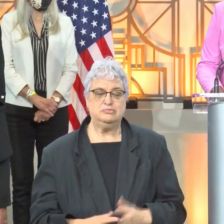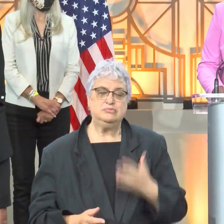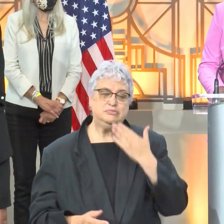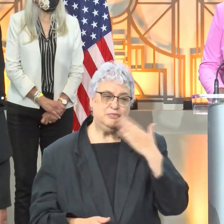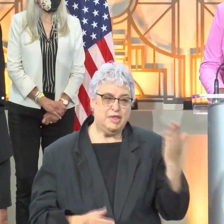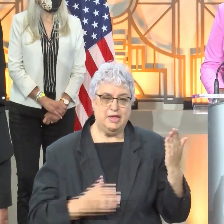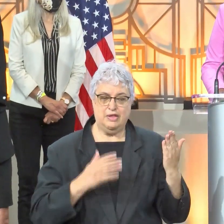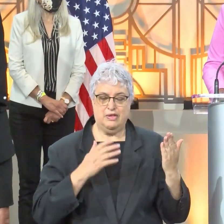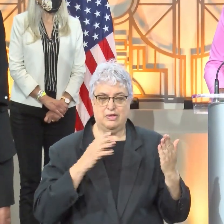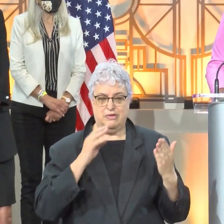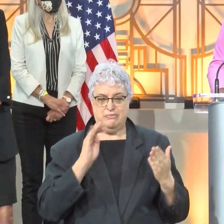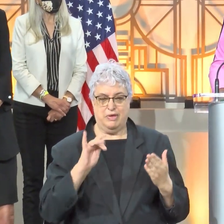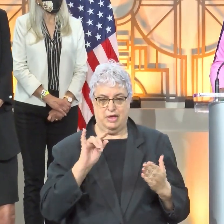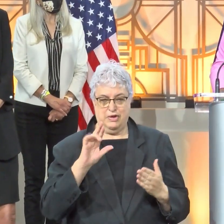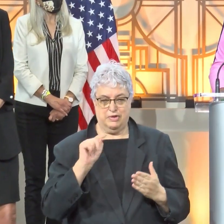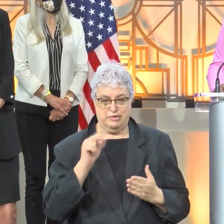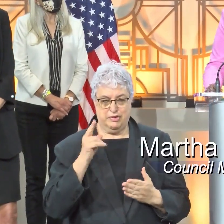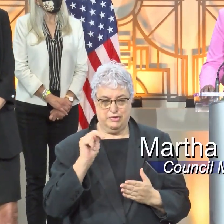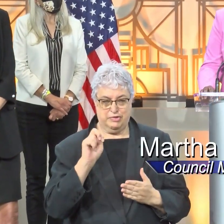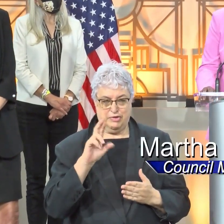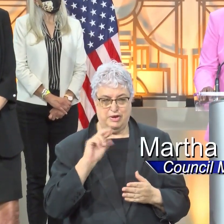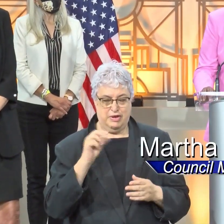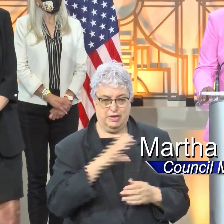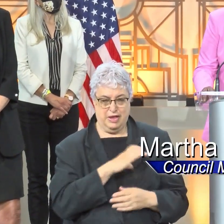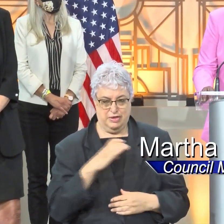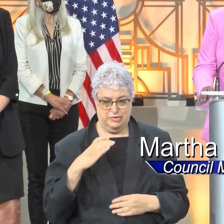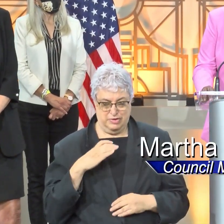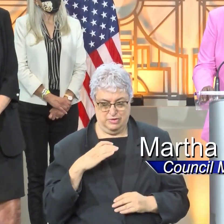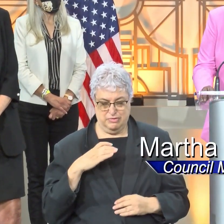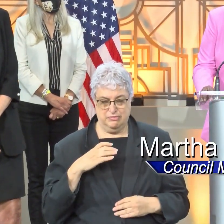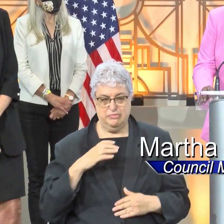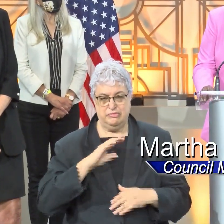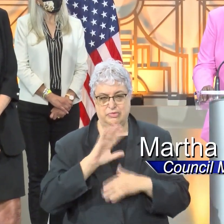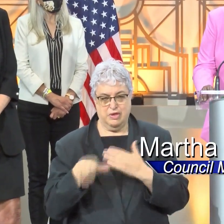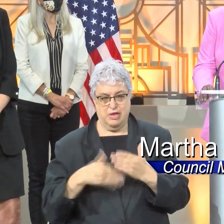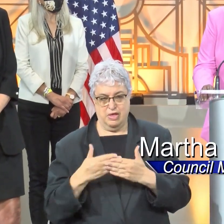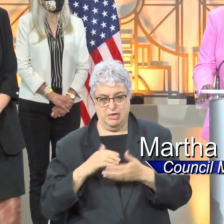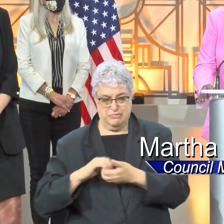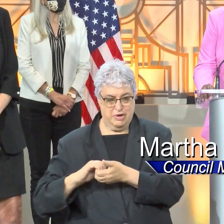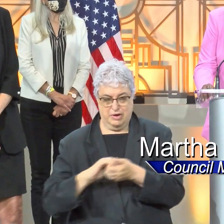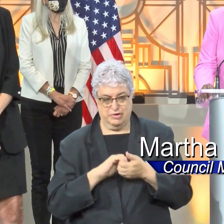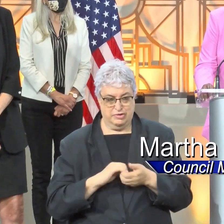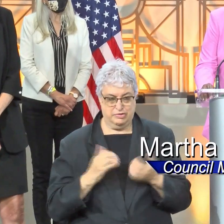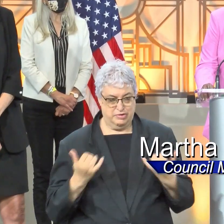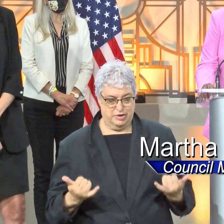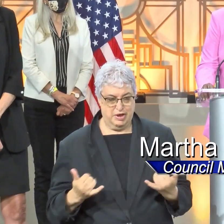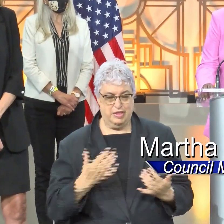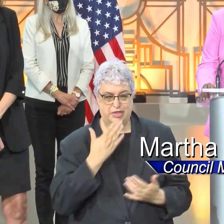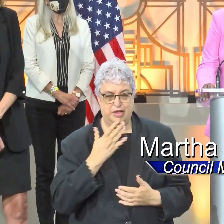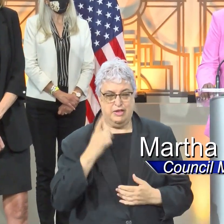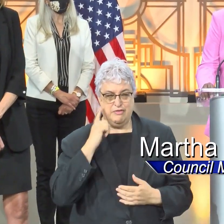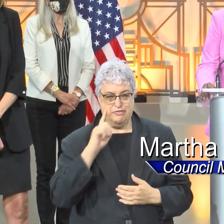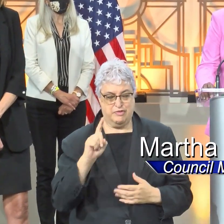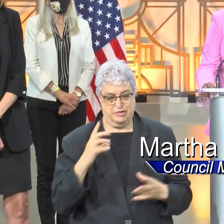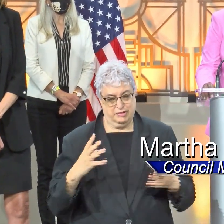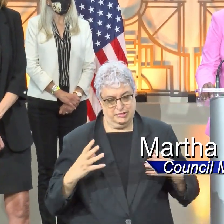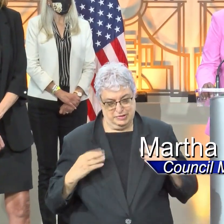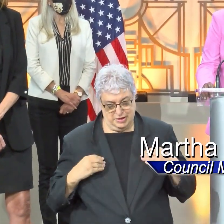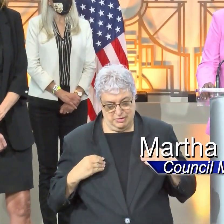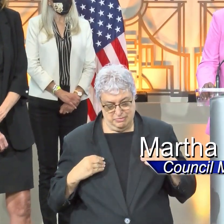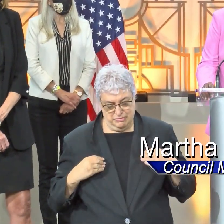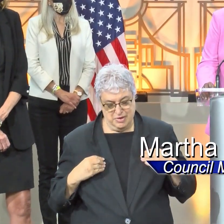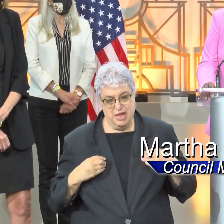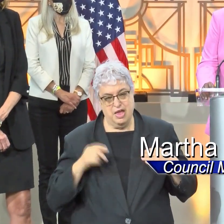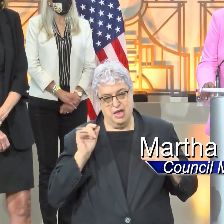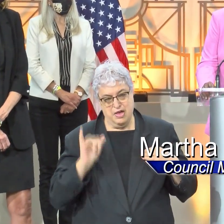Thank you, Mayor Turner, and to the council members and all of our partners here today. Thank you for acknowledging the